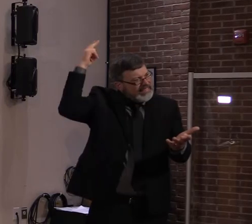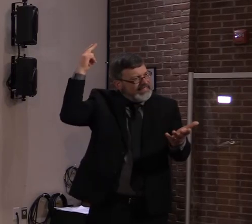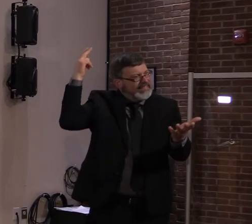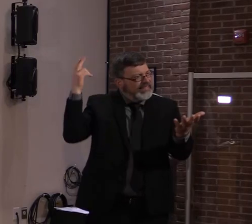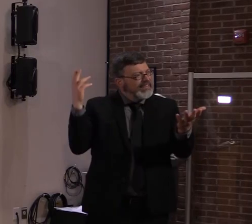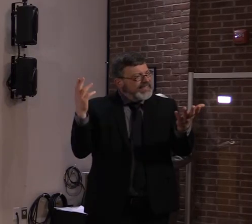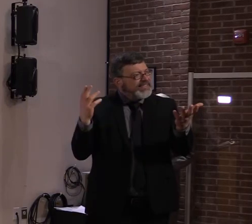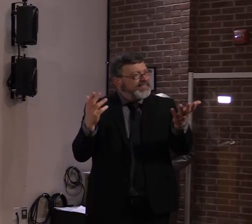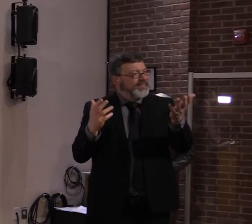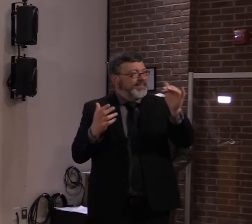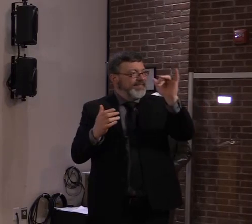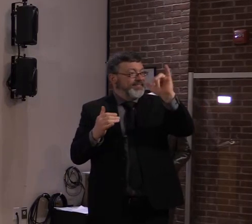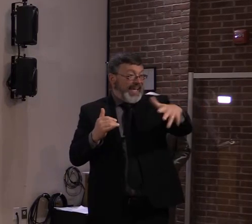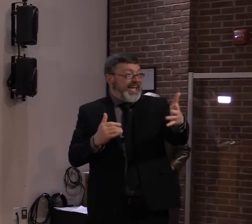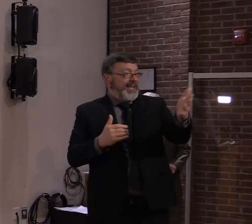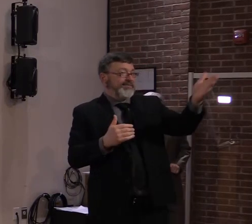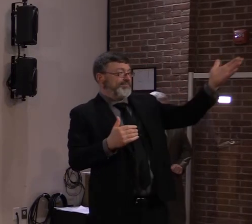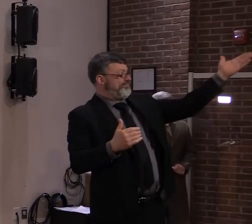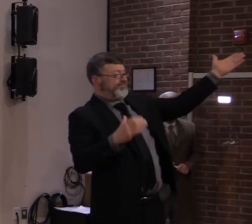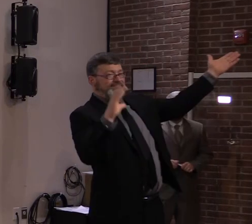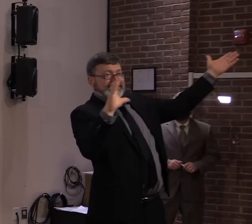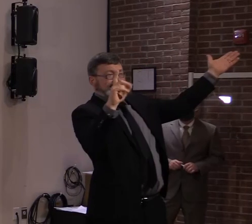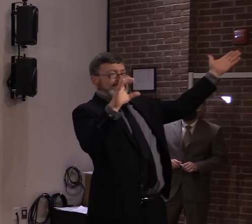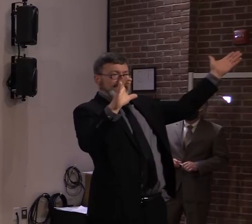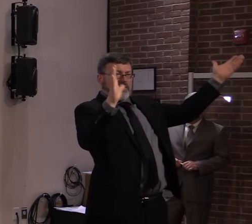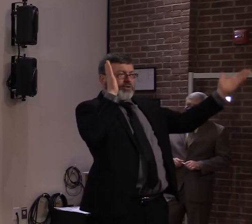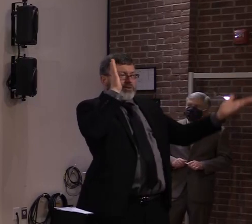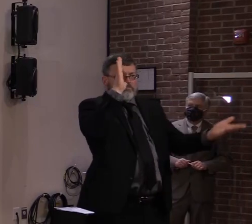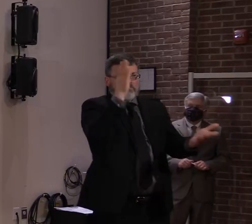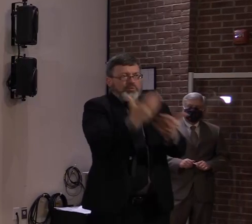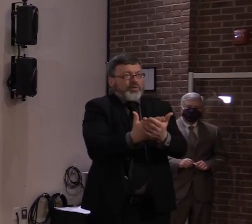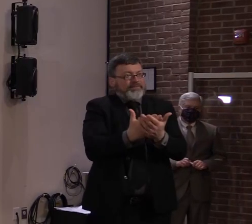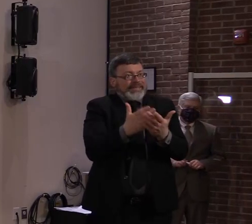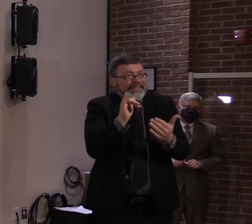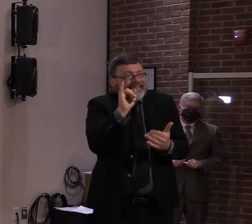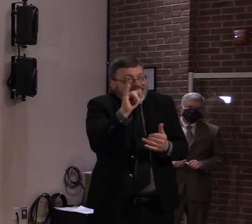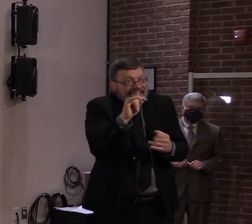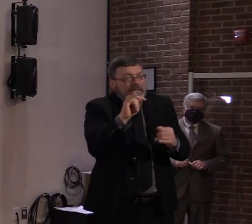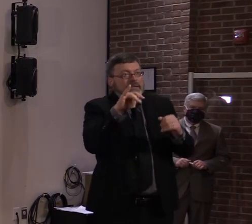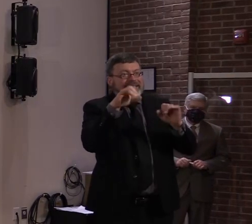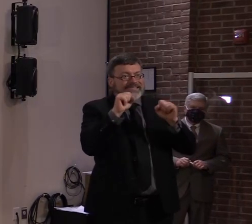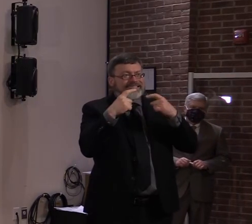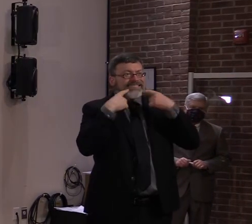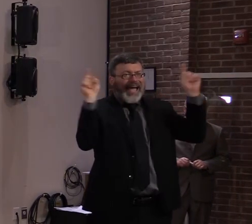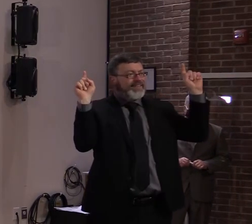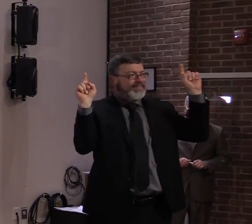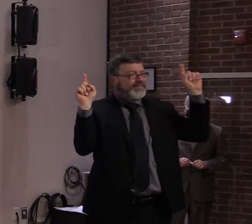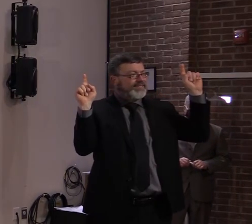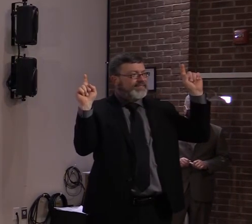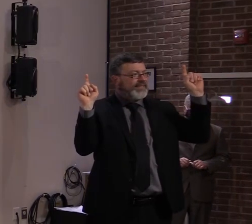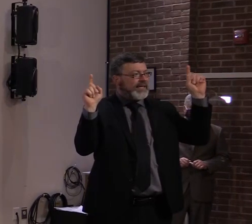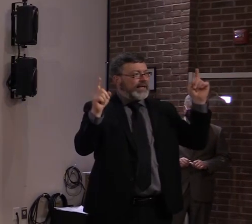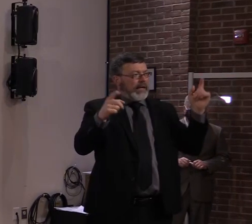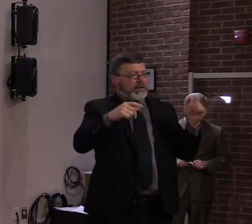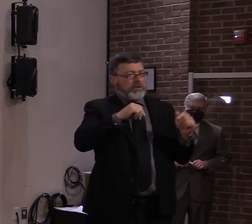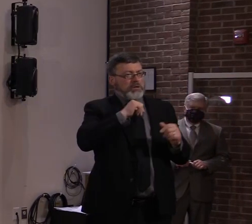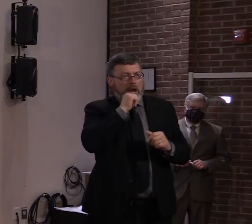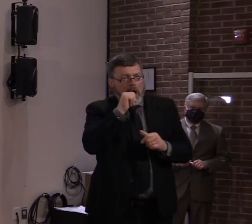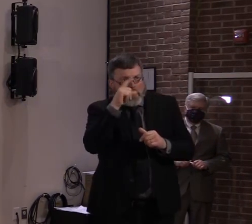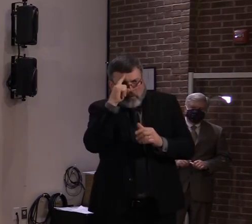others that verify that these are effective in real-world use, not just in a study setting.